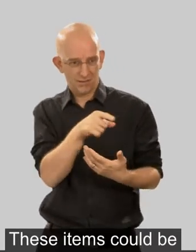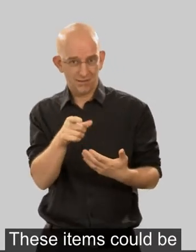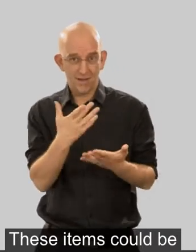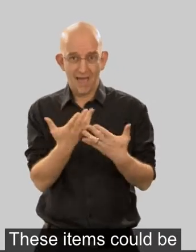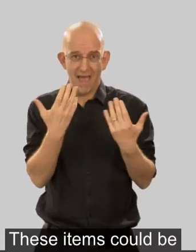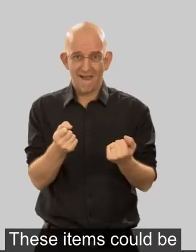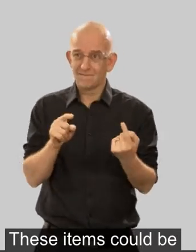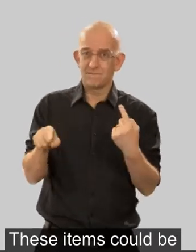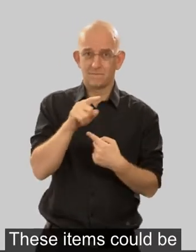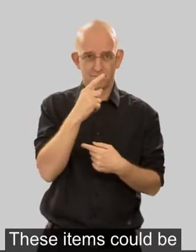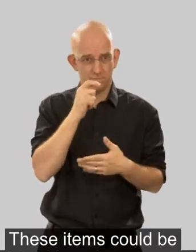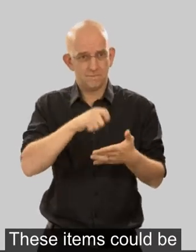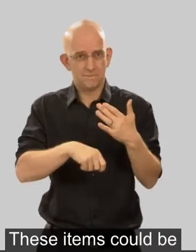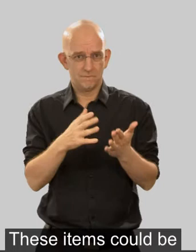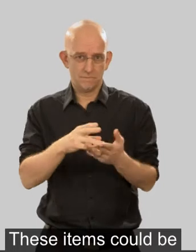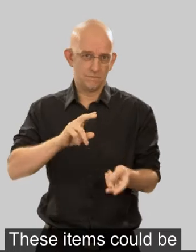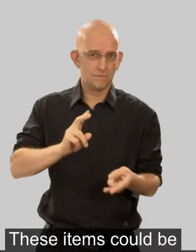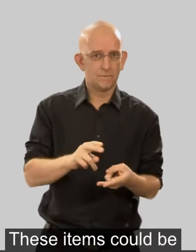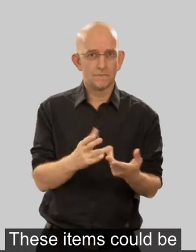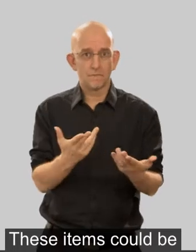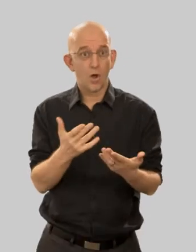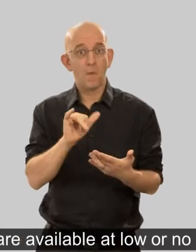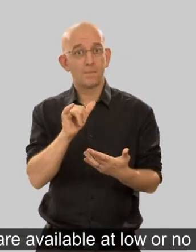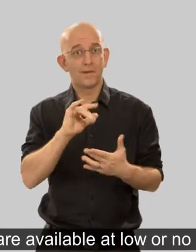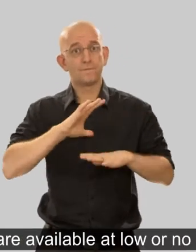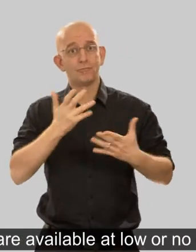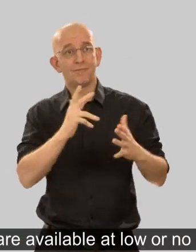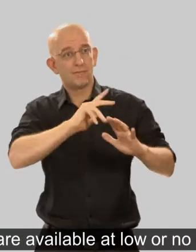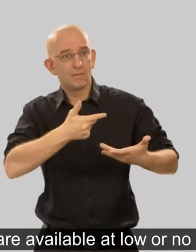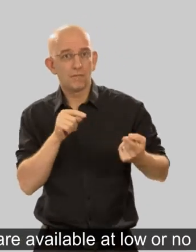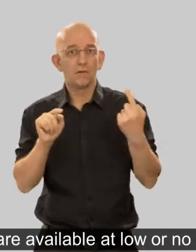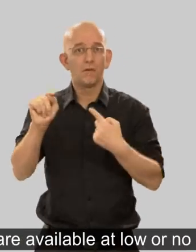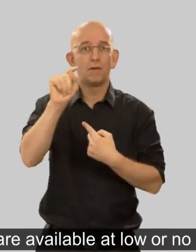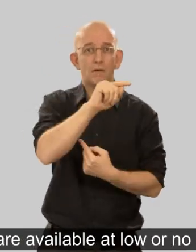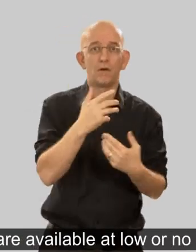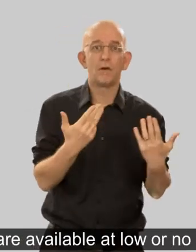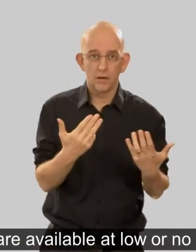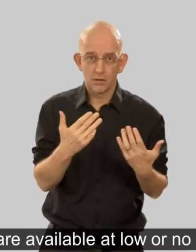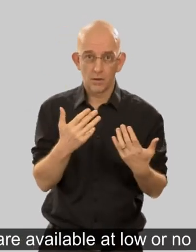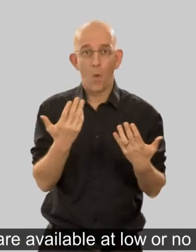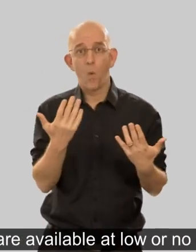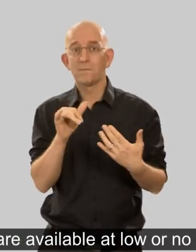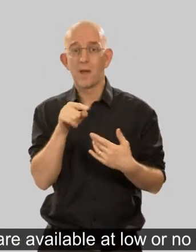These items could be distinguished by reference to whether they are available at low or no cost,